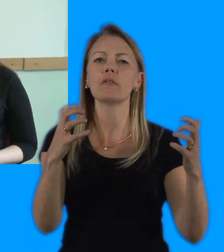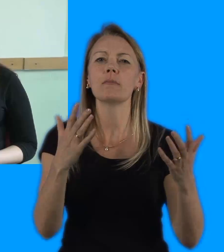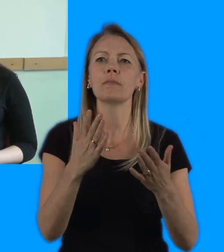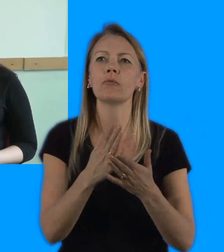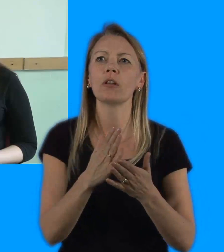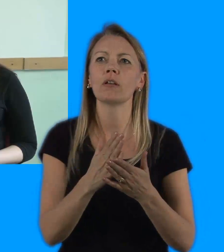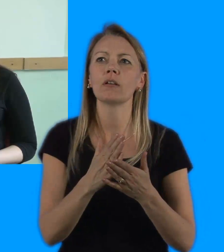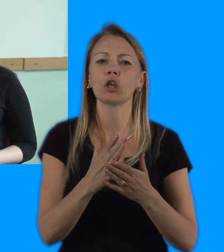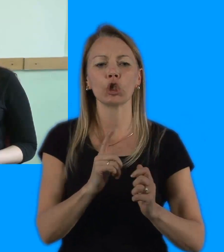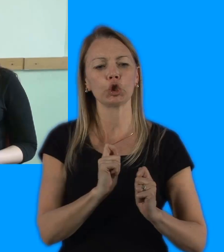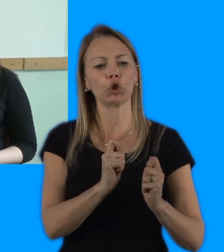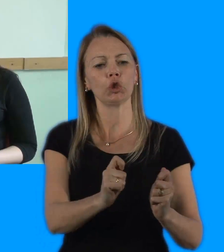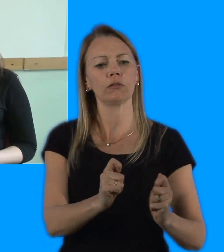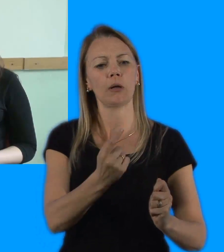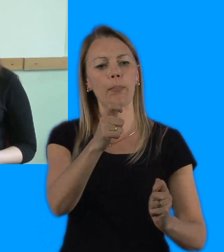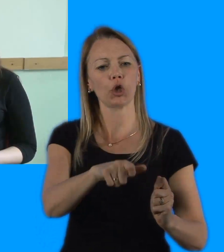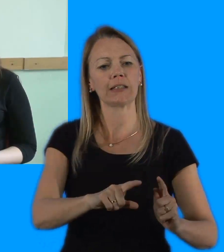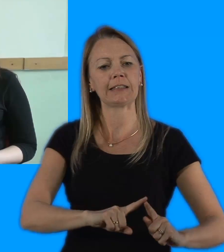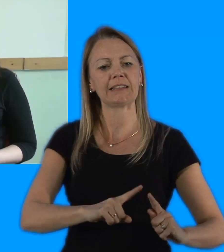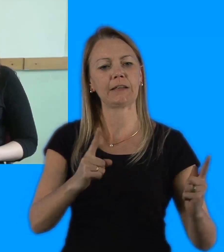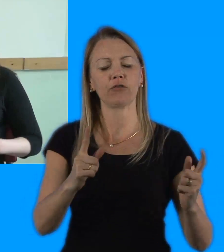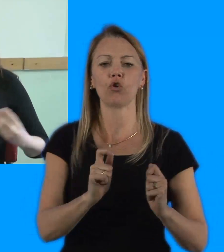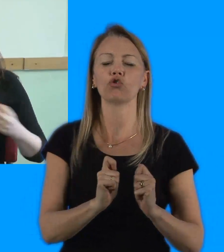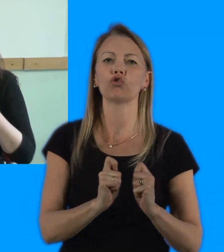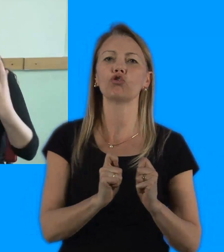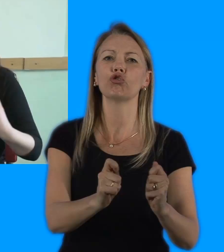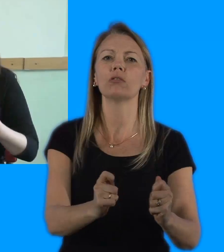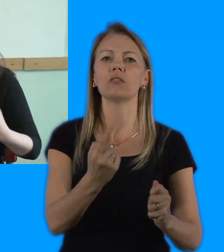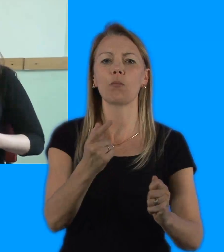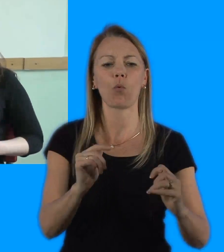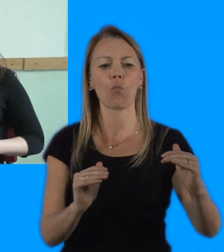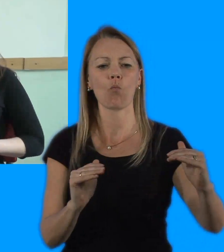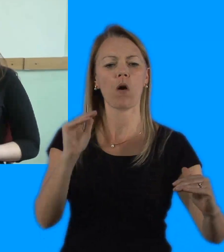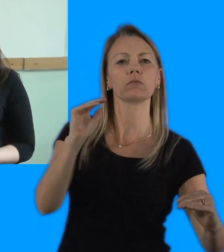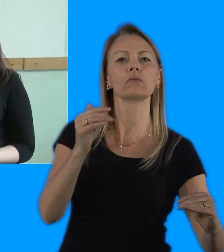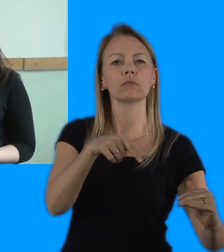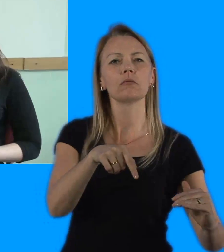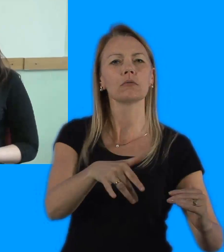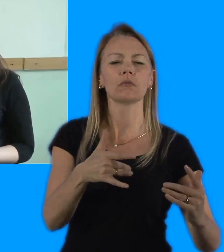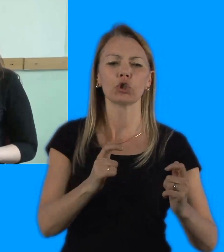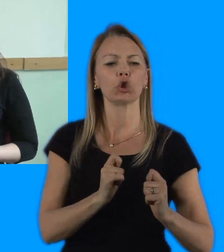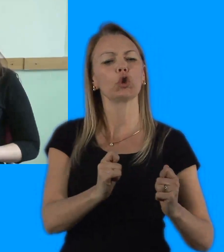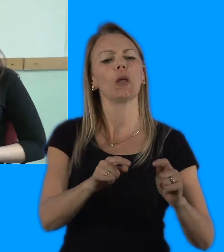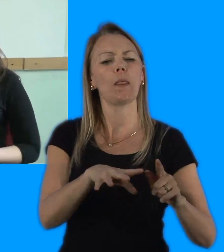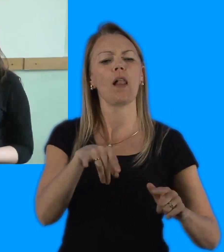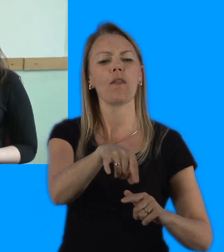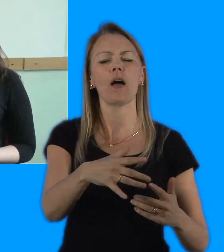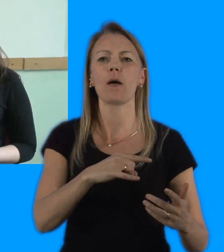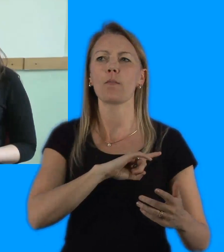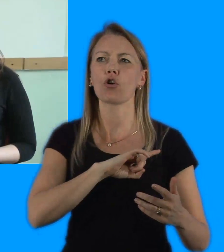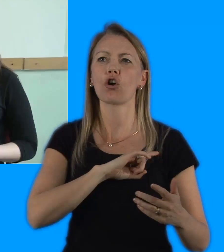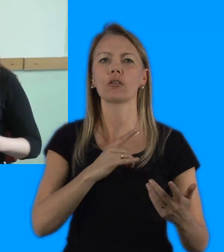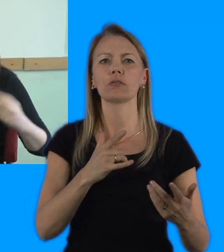Sectarianism is treating someone differently, or treating someone worse than you may treat someone